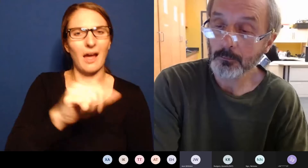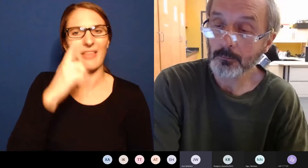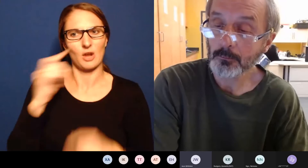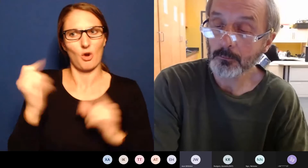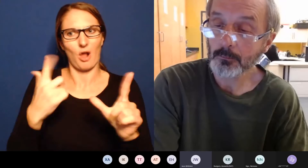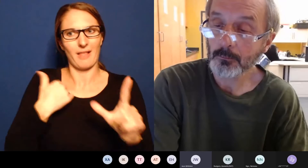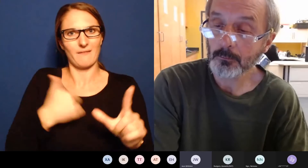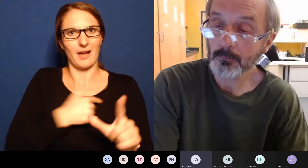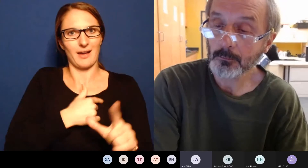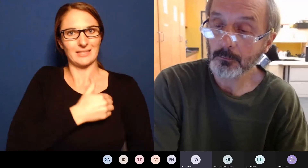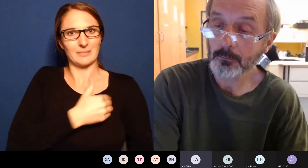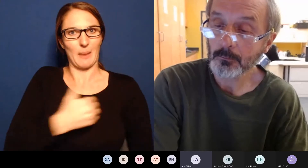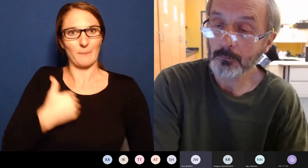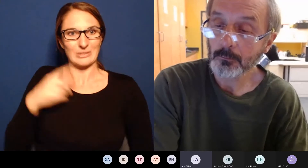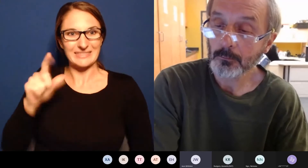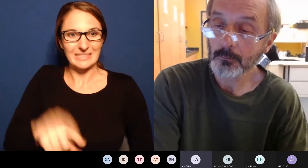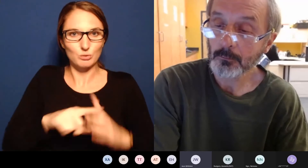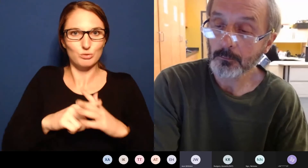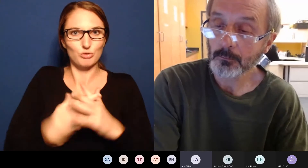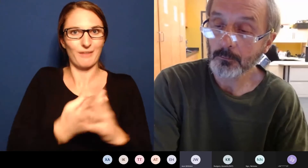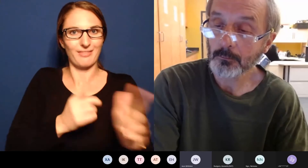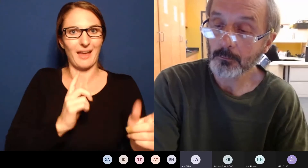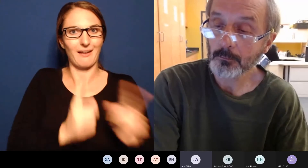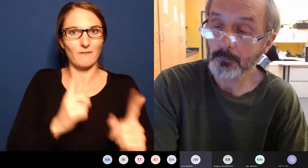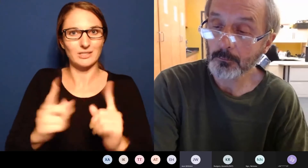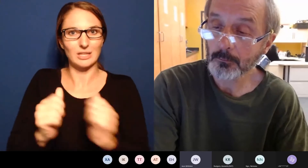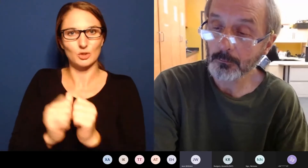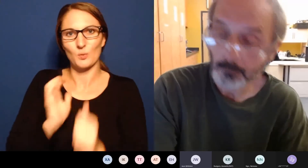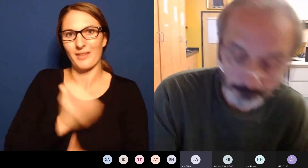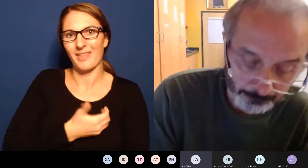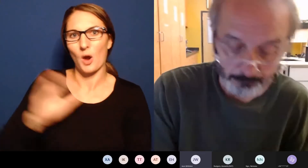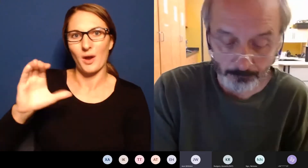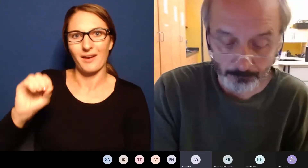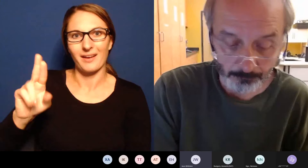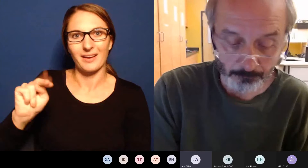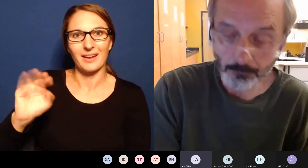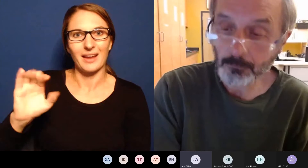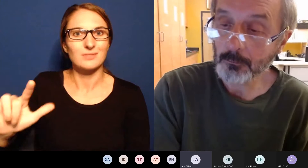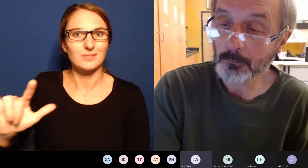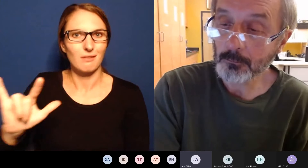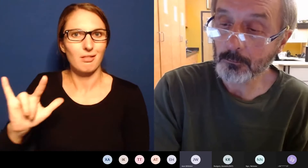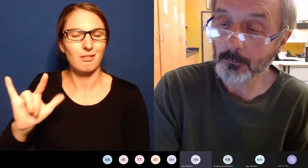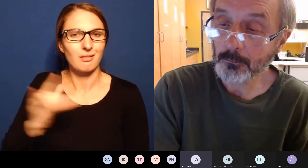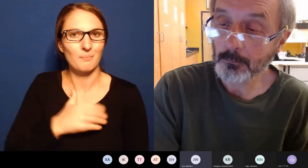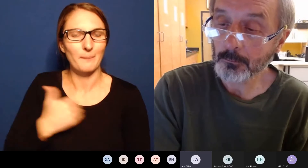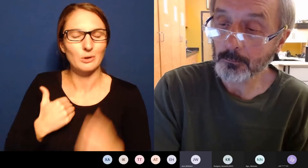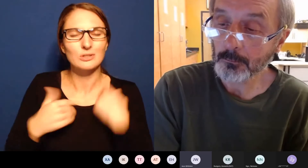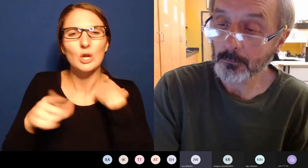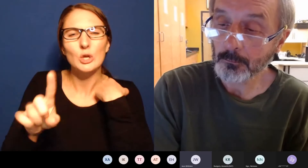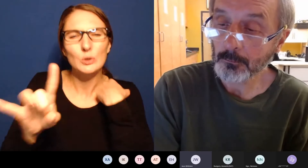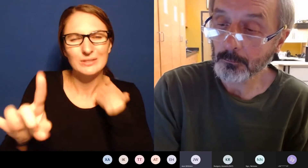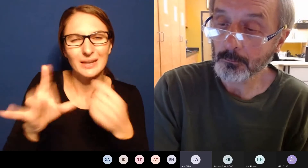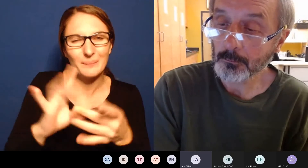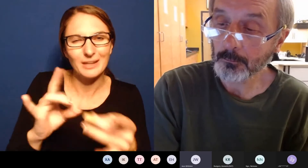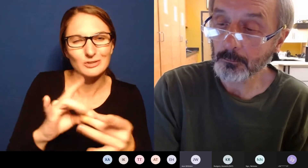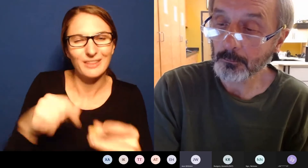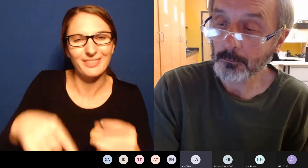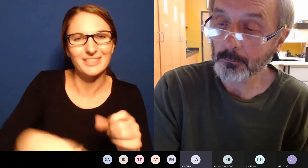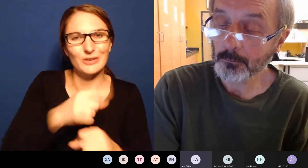as members need to have that conversation with our council members about, and I know you did mention, yes, it is election year, so this may